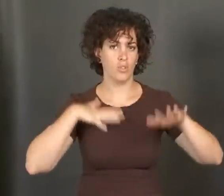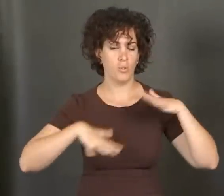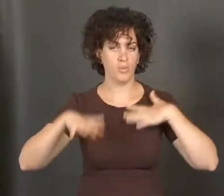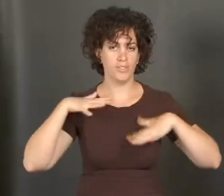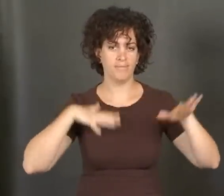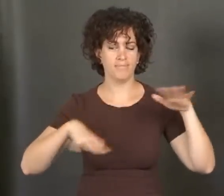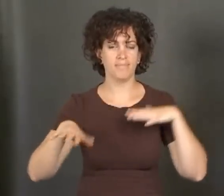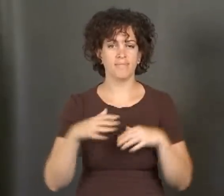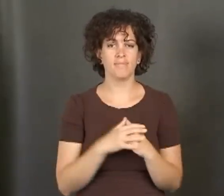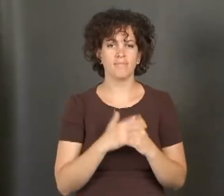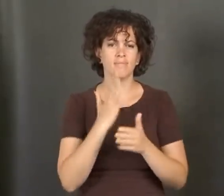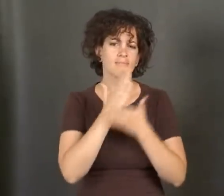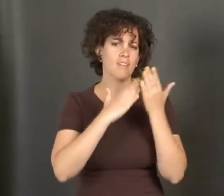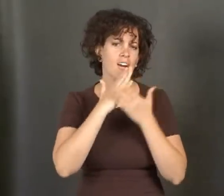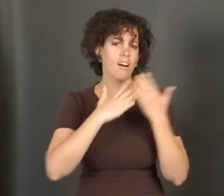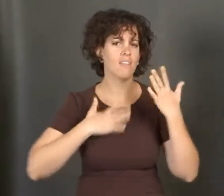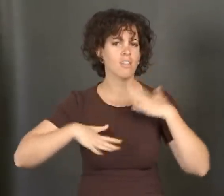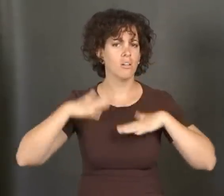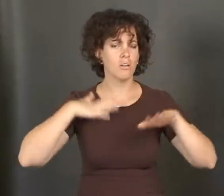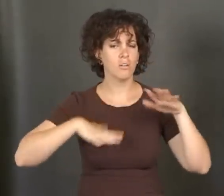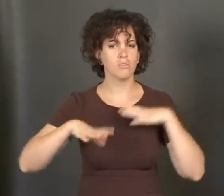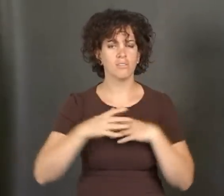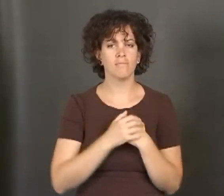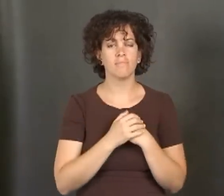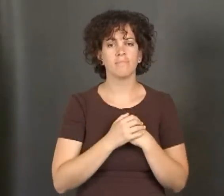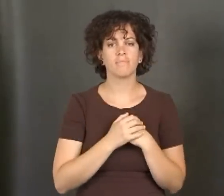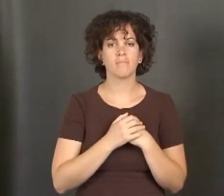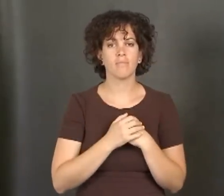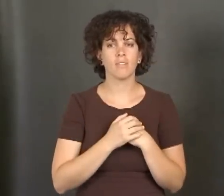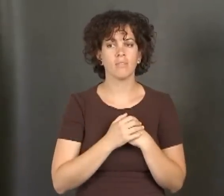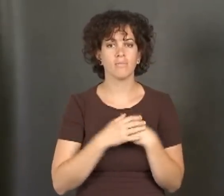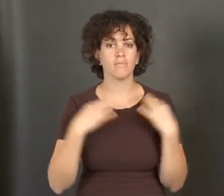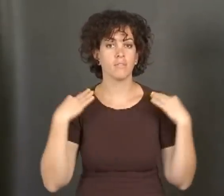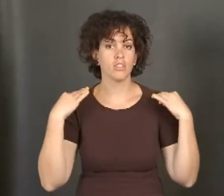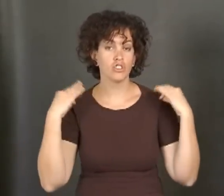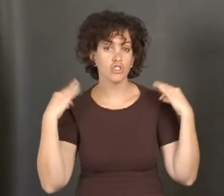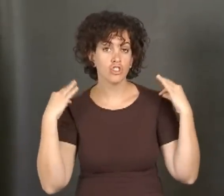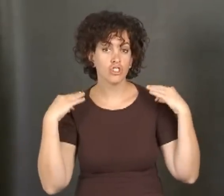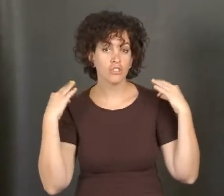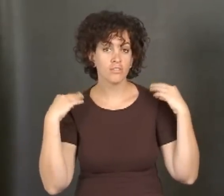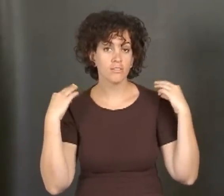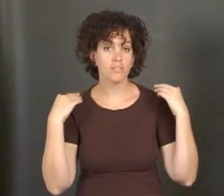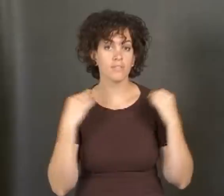Now I'll teach you some signs for clothing and different types of clothing. Shirt.